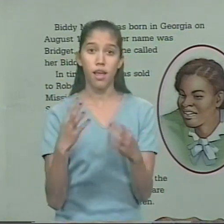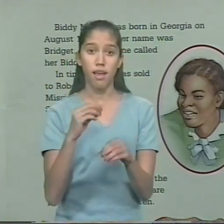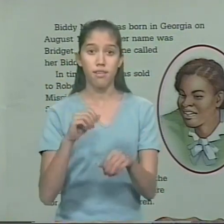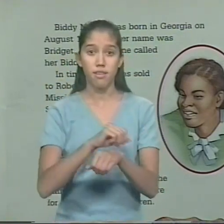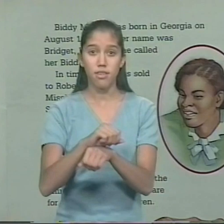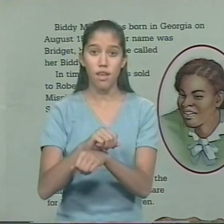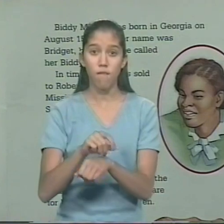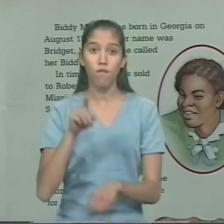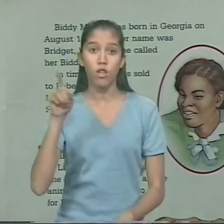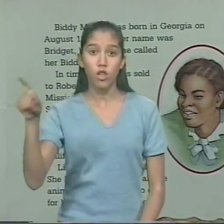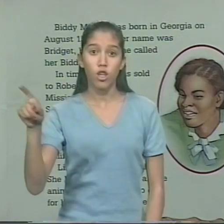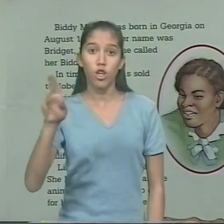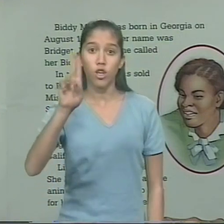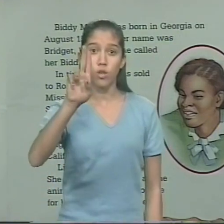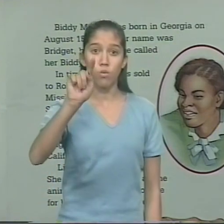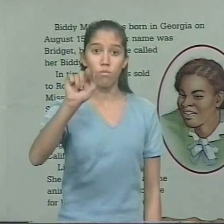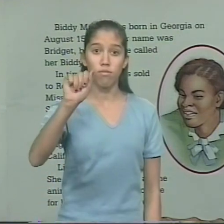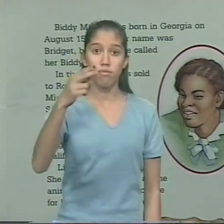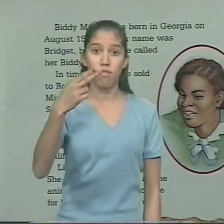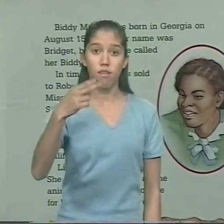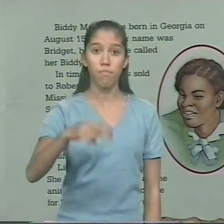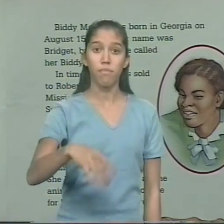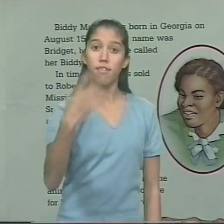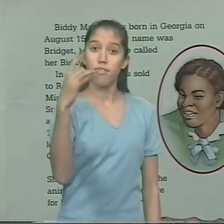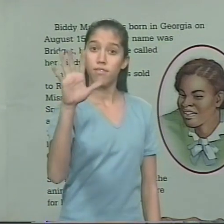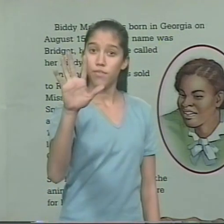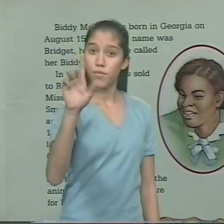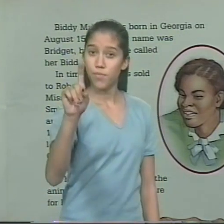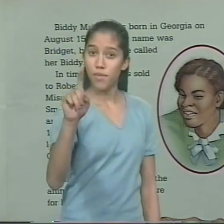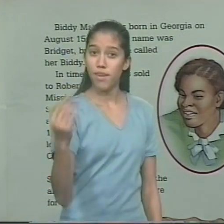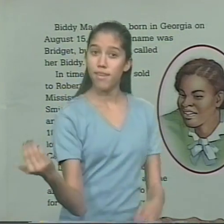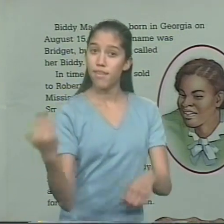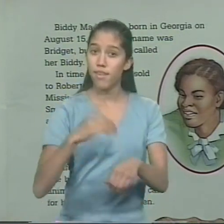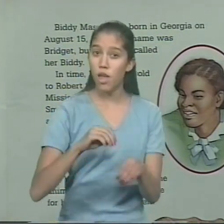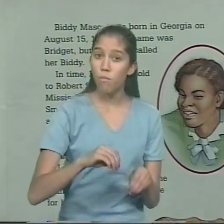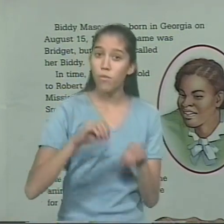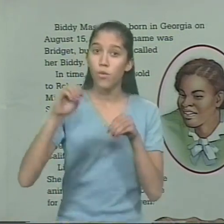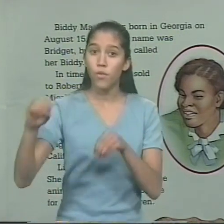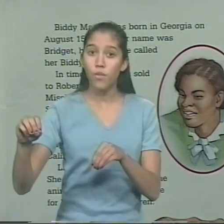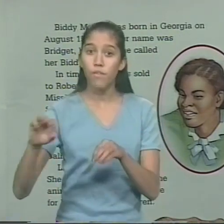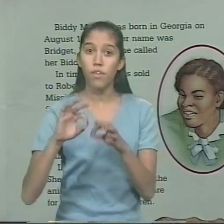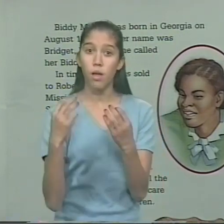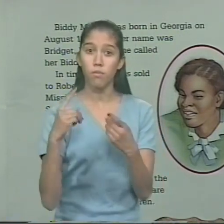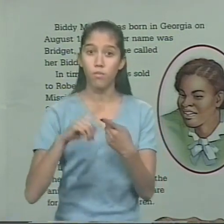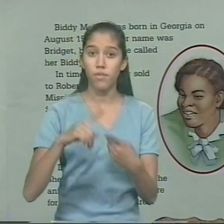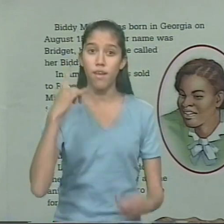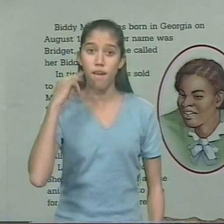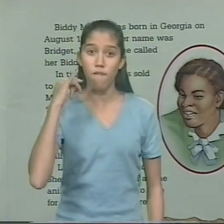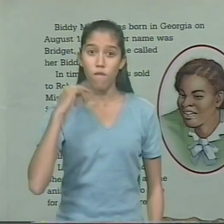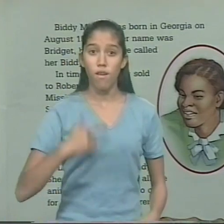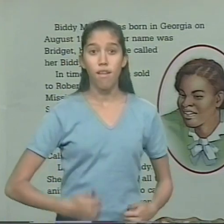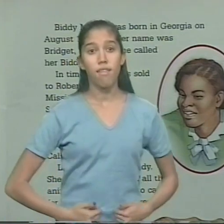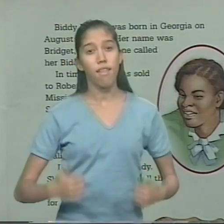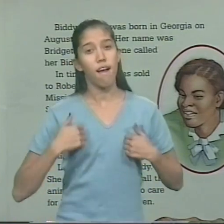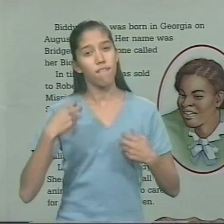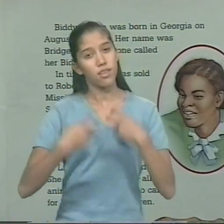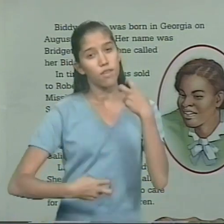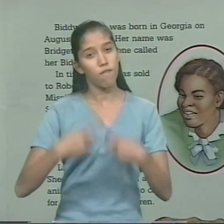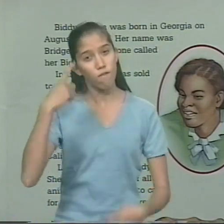his family and slaves to Utah. In 1851, he continued the long trip west to